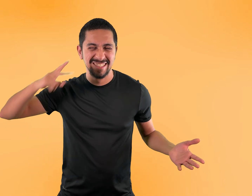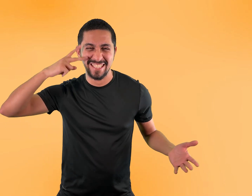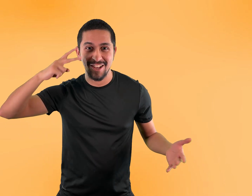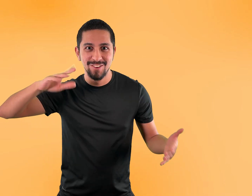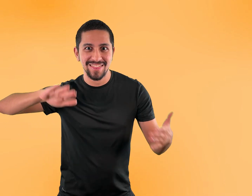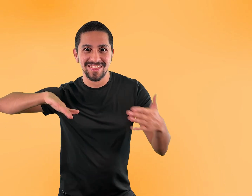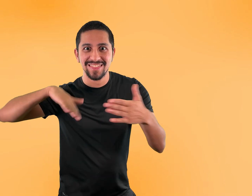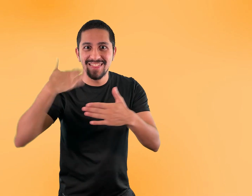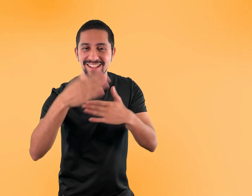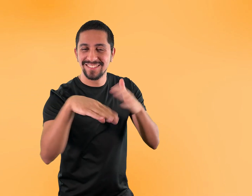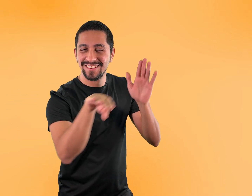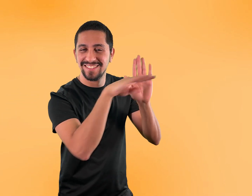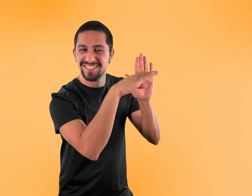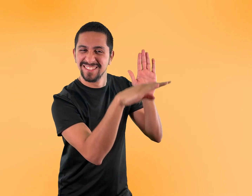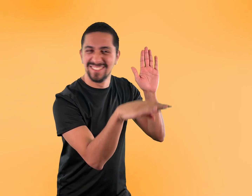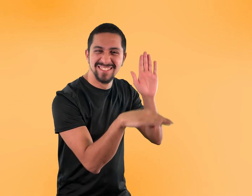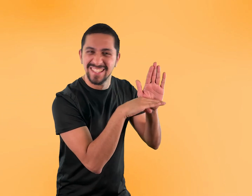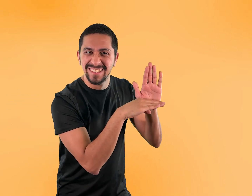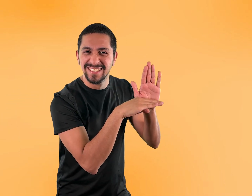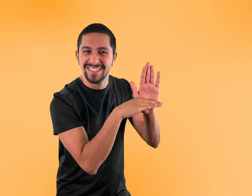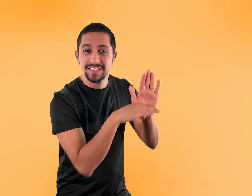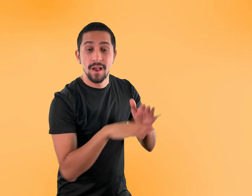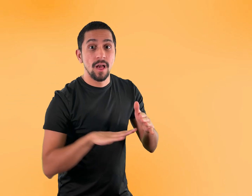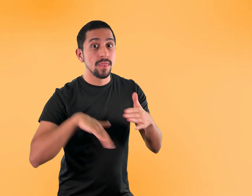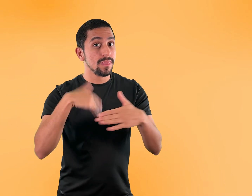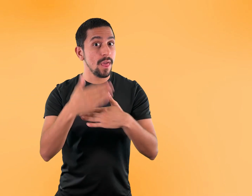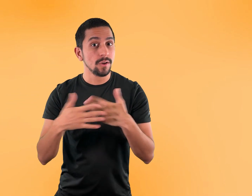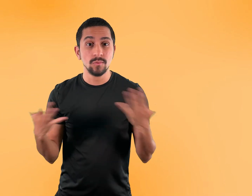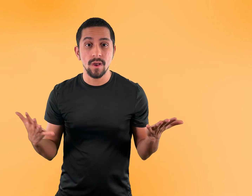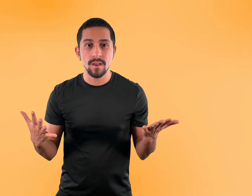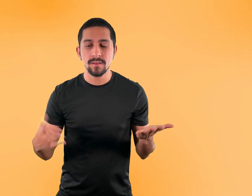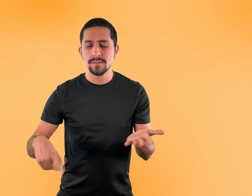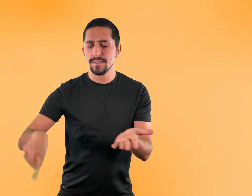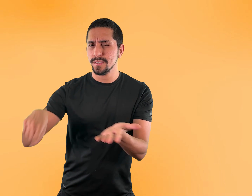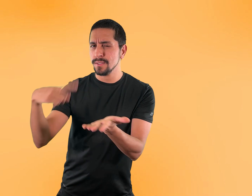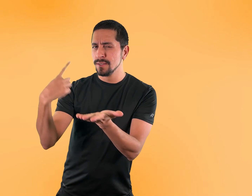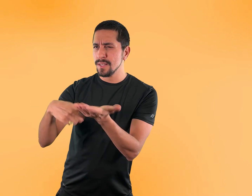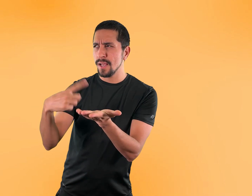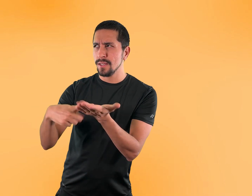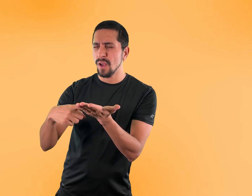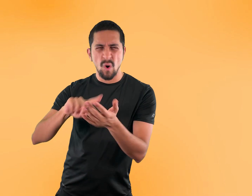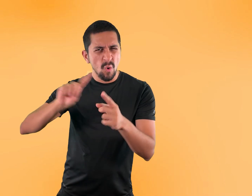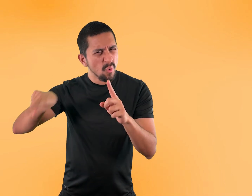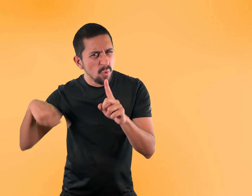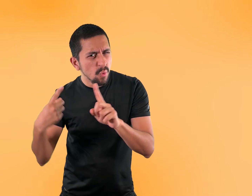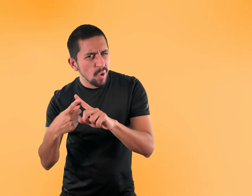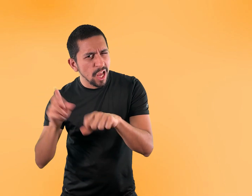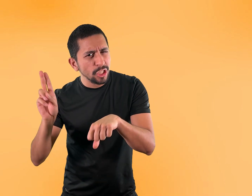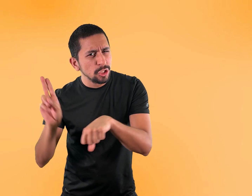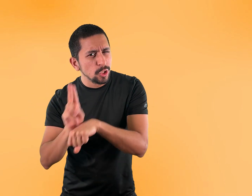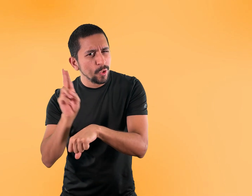I will see you in the next lesson, where we will discuss more about when to